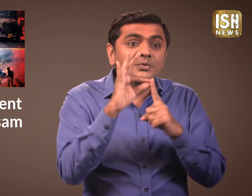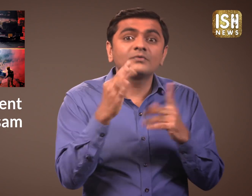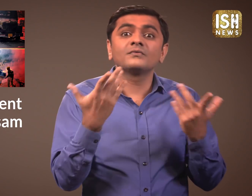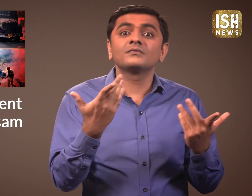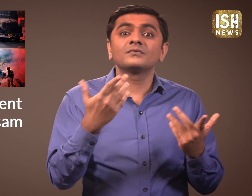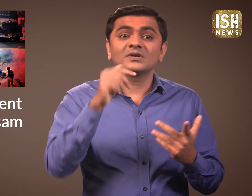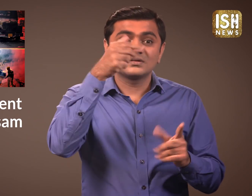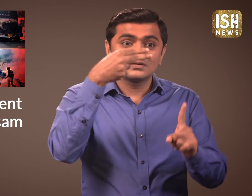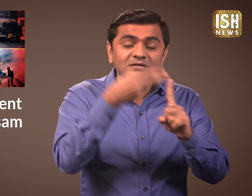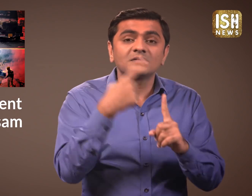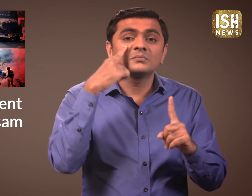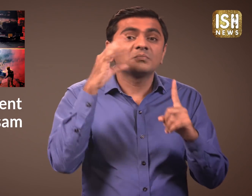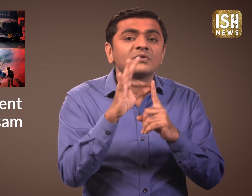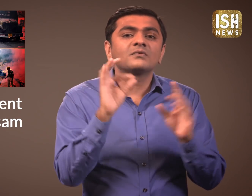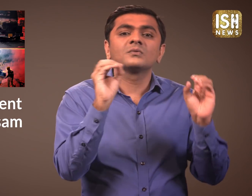period.